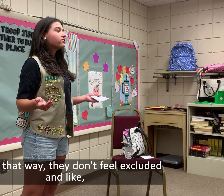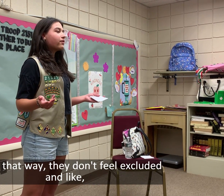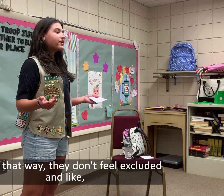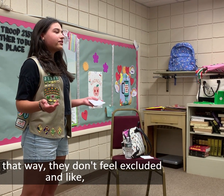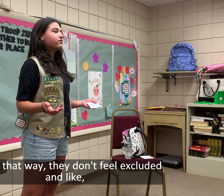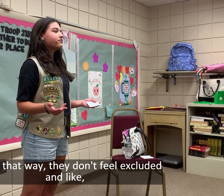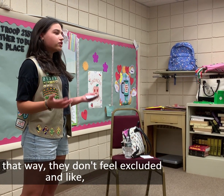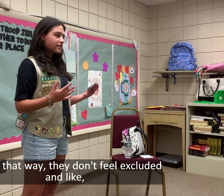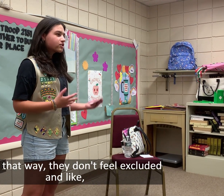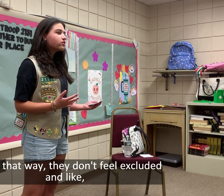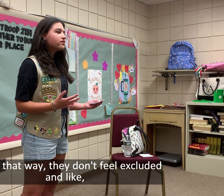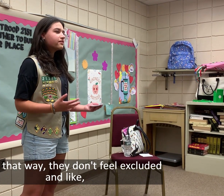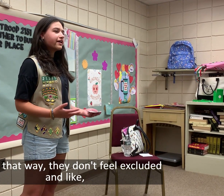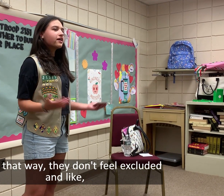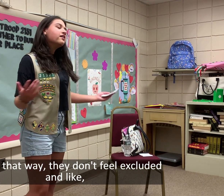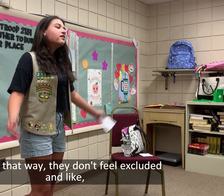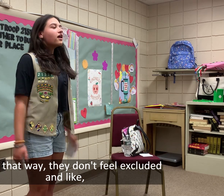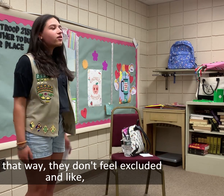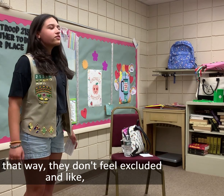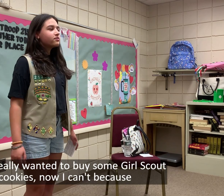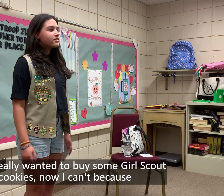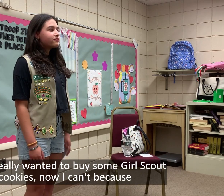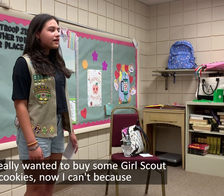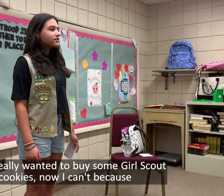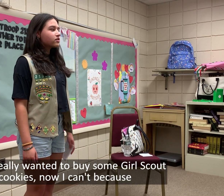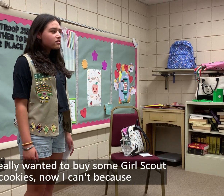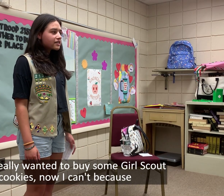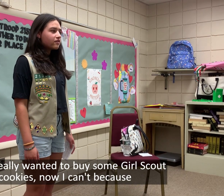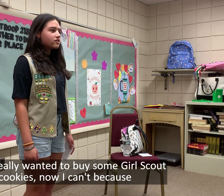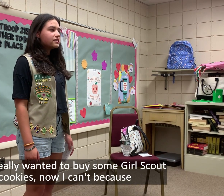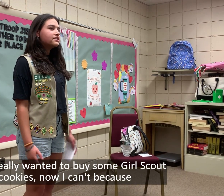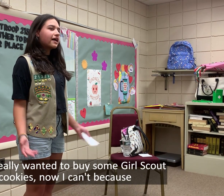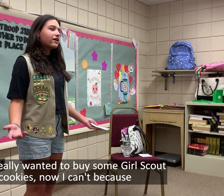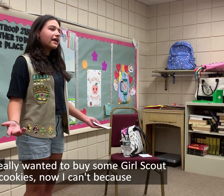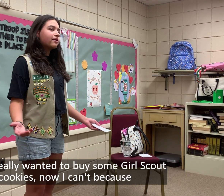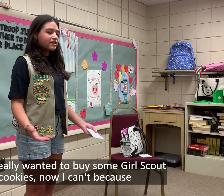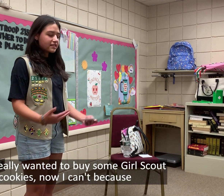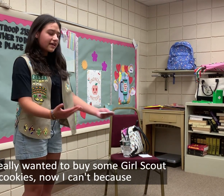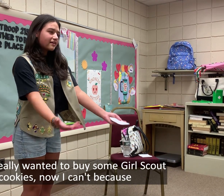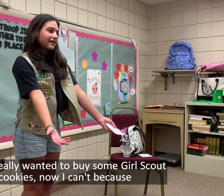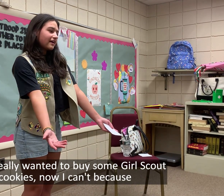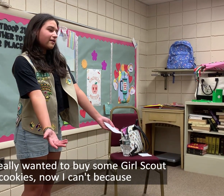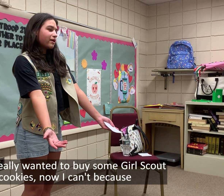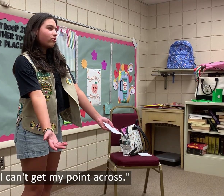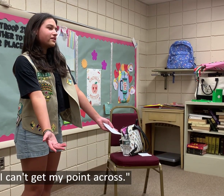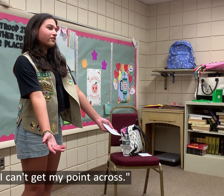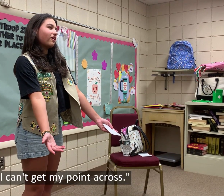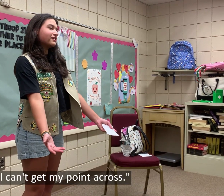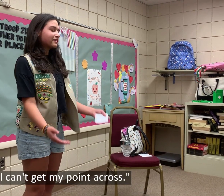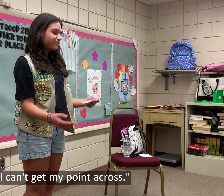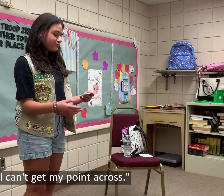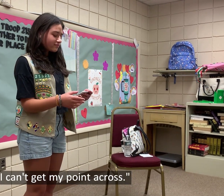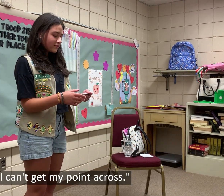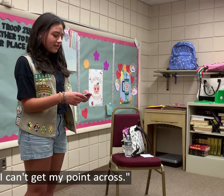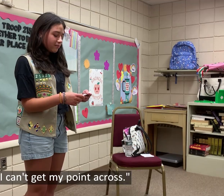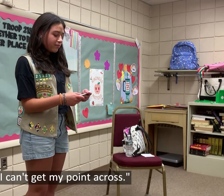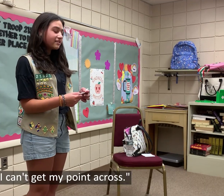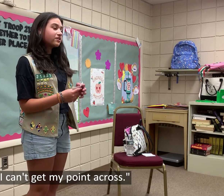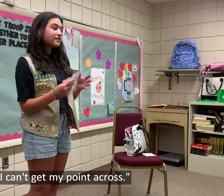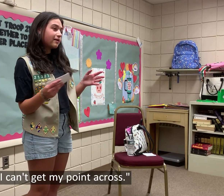way they don't feel excluded and like, oh, I really want to buy some Girl Scout cookies, now I can't because I can't get my point across. But so today I'm going to